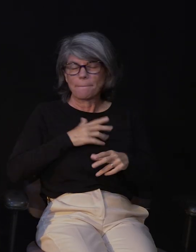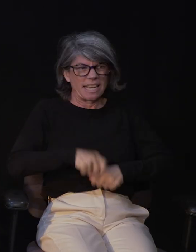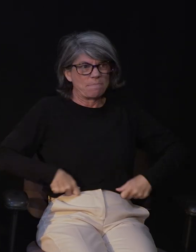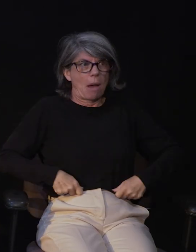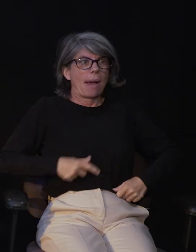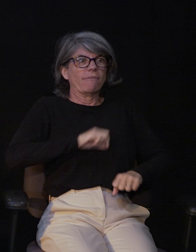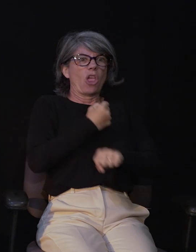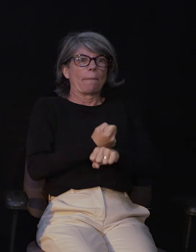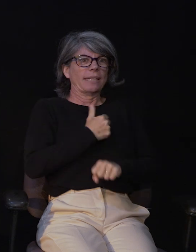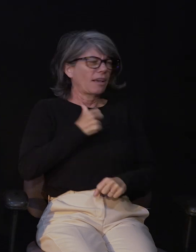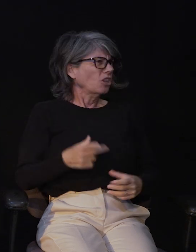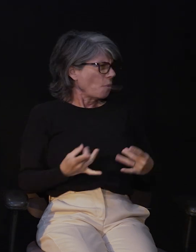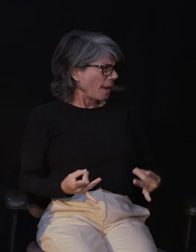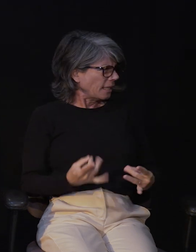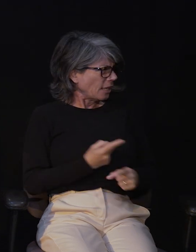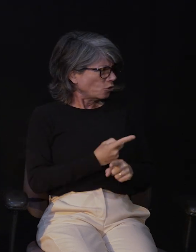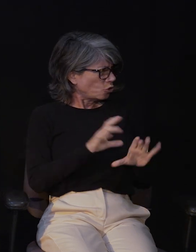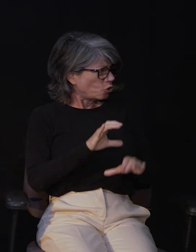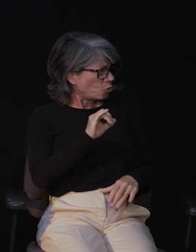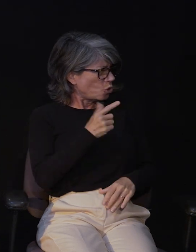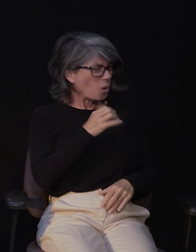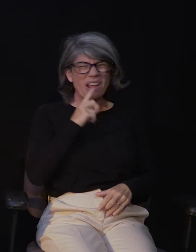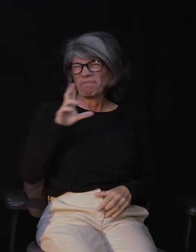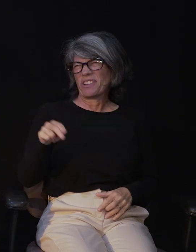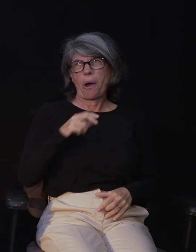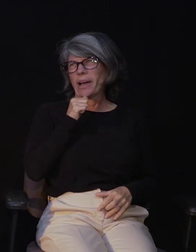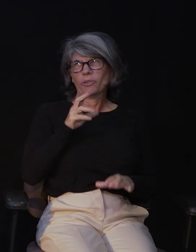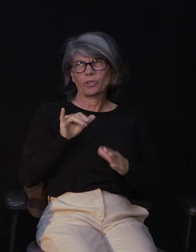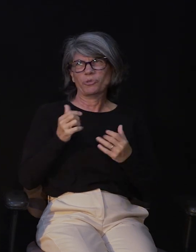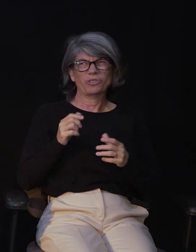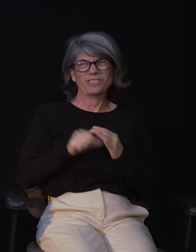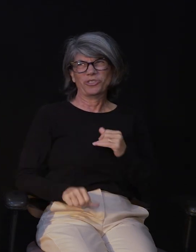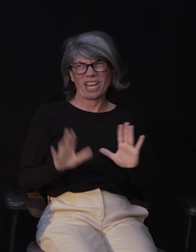locked myself in. So Do you meditate, do yoga? No, shit. But,